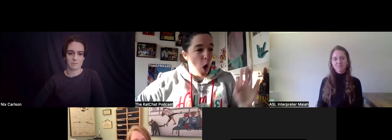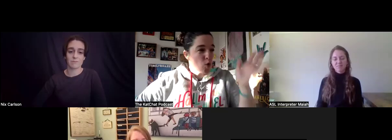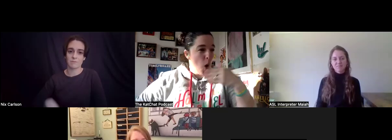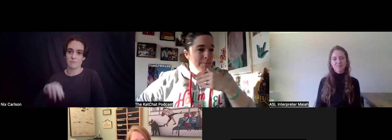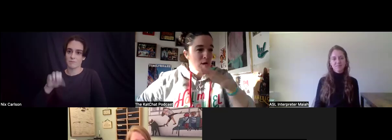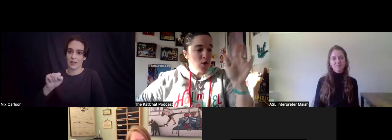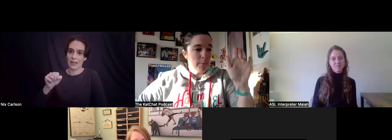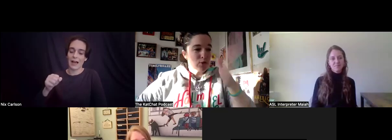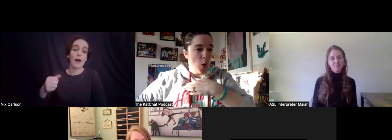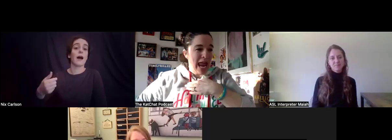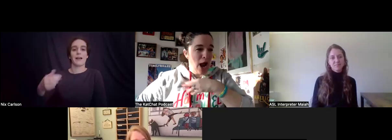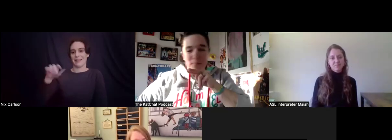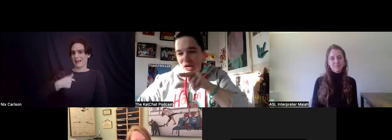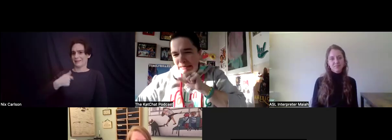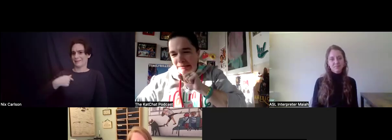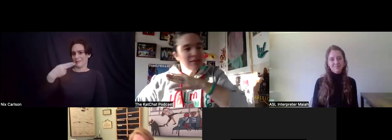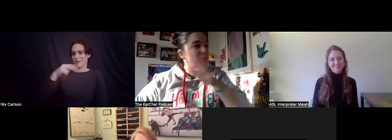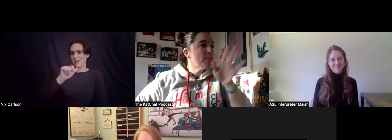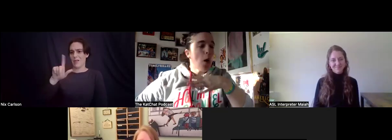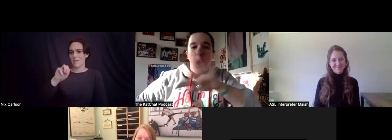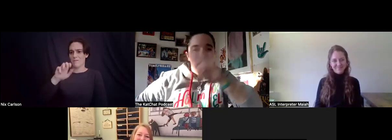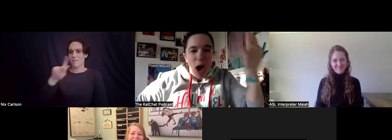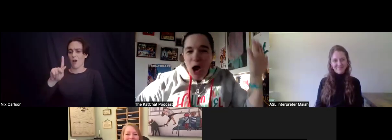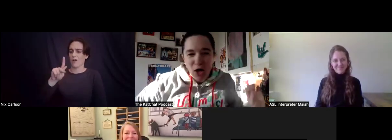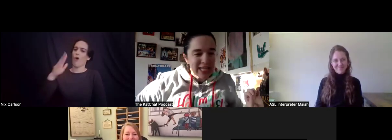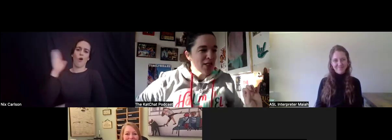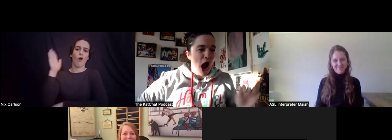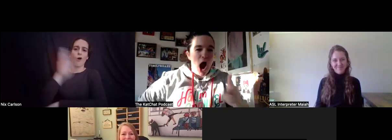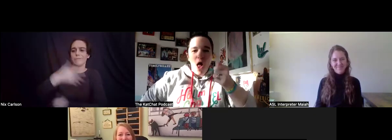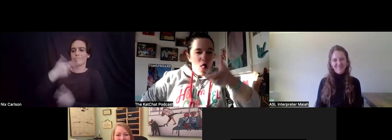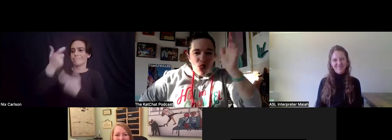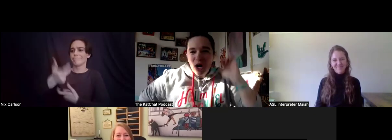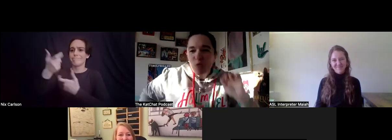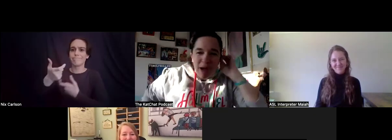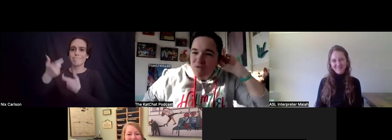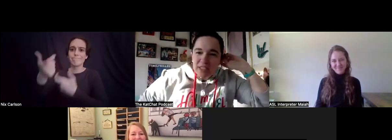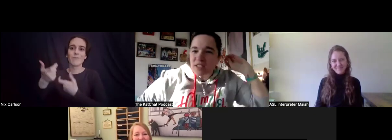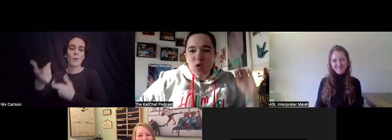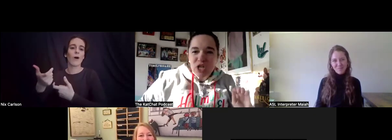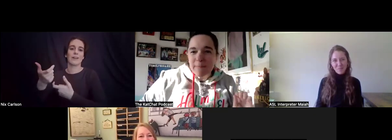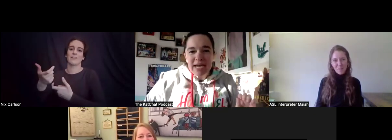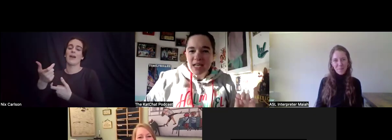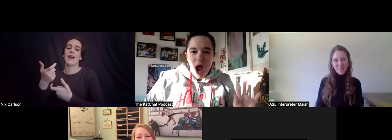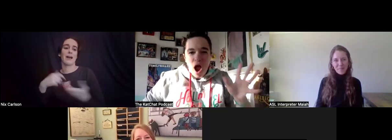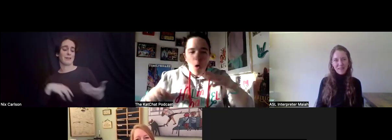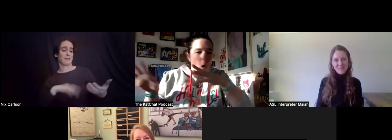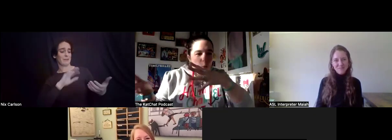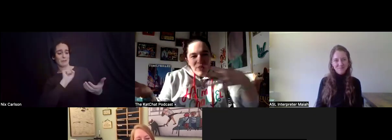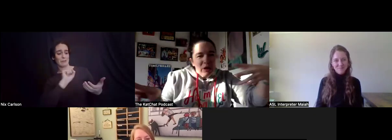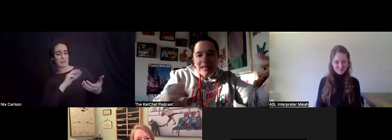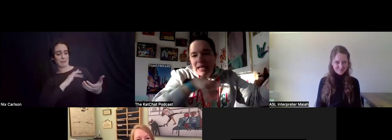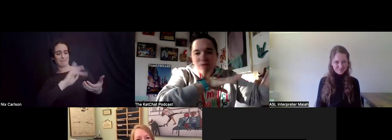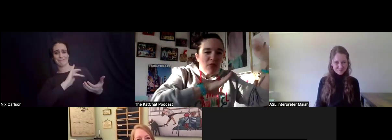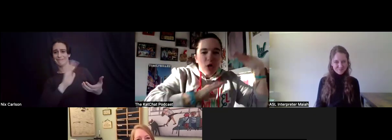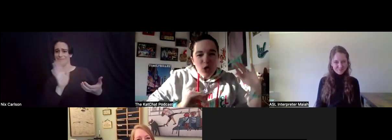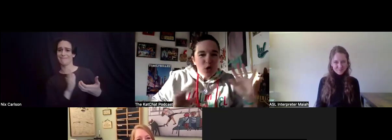day. Look, can't Yeah. look, Hallmark all day long. Looking through my front social media when they